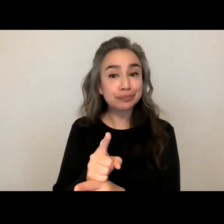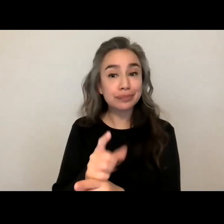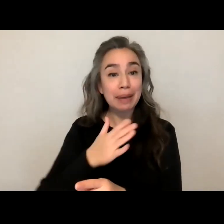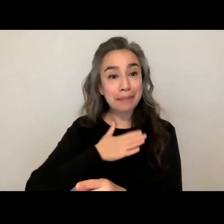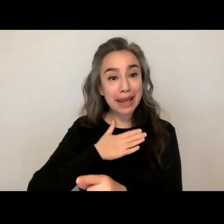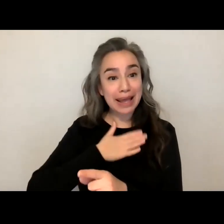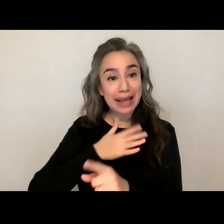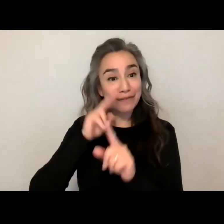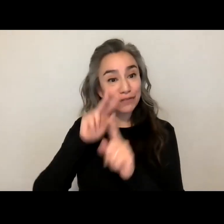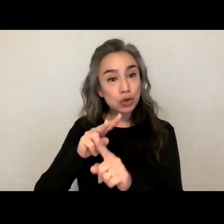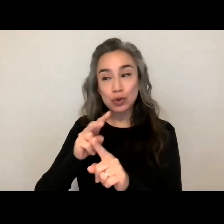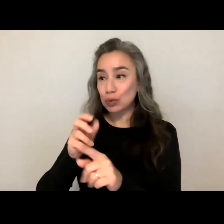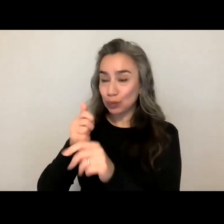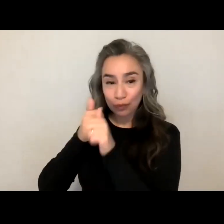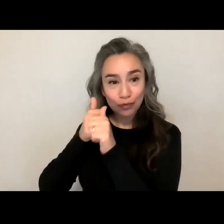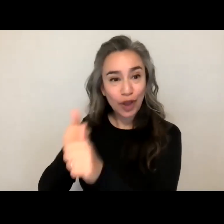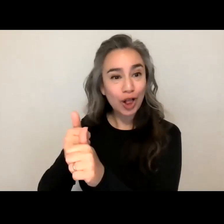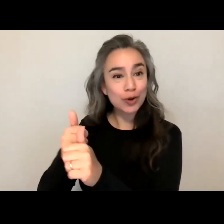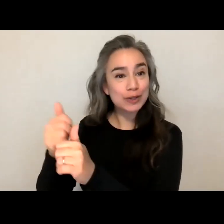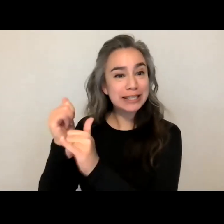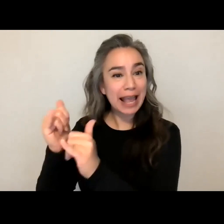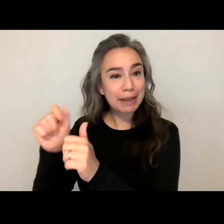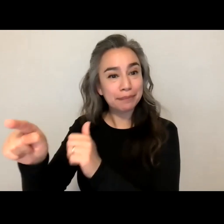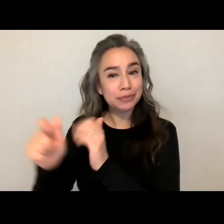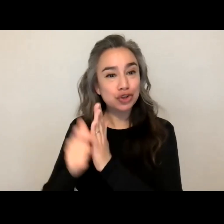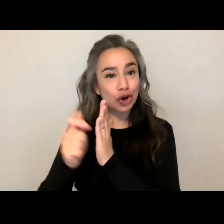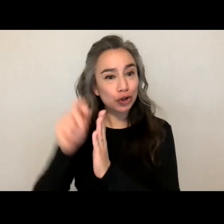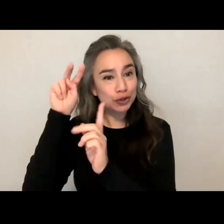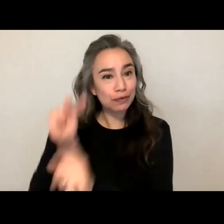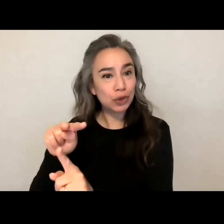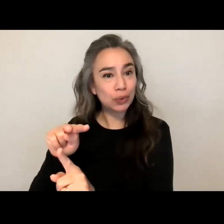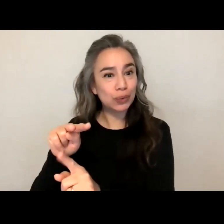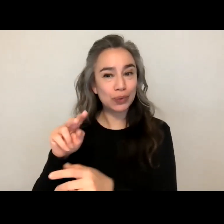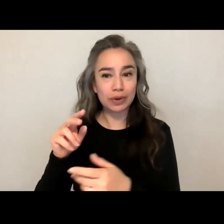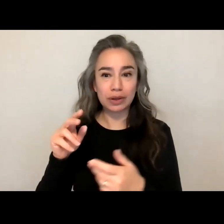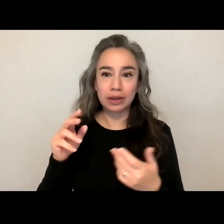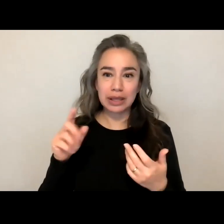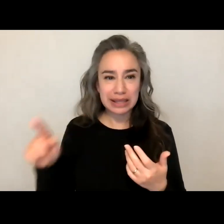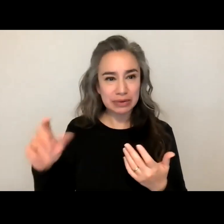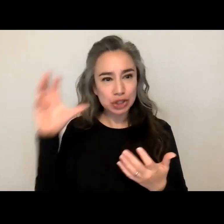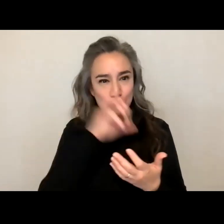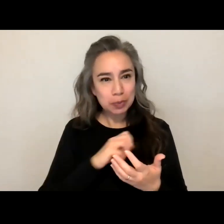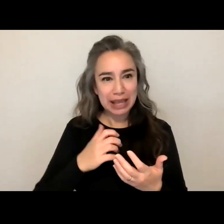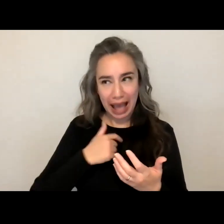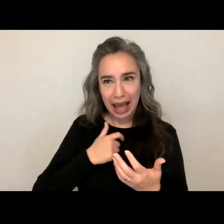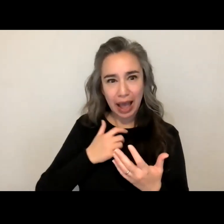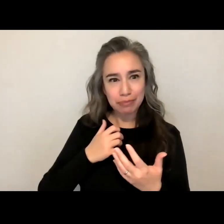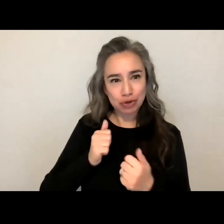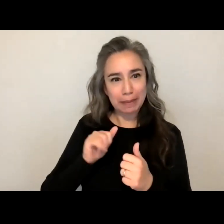that the journal's view, putting Creoles in a separate box, was the one to be assumed. So I